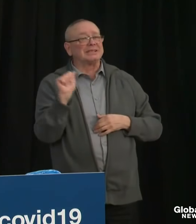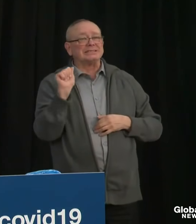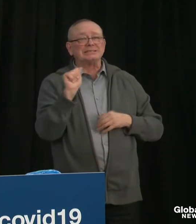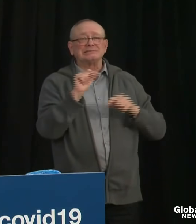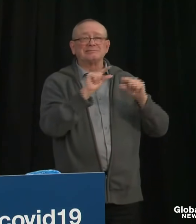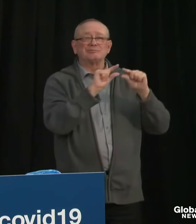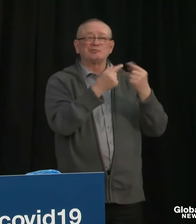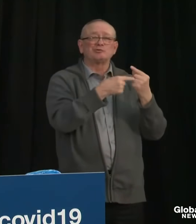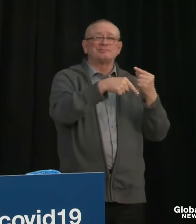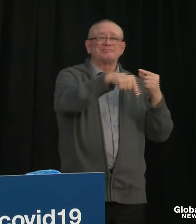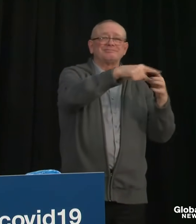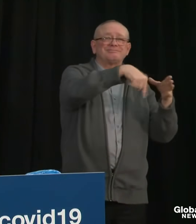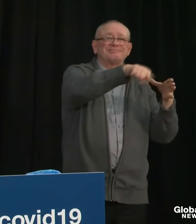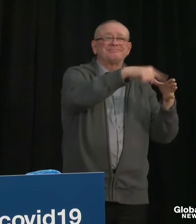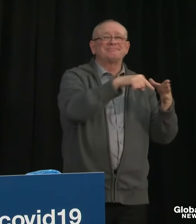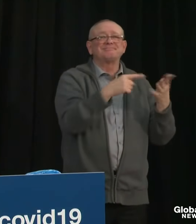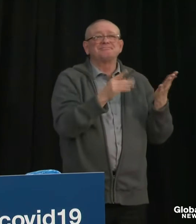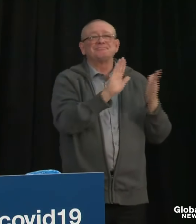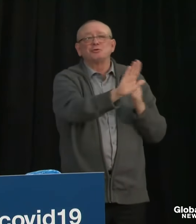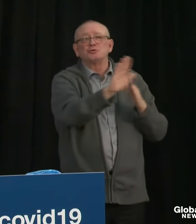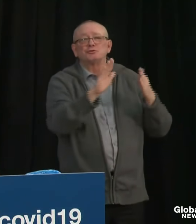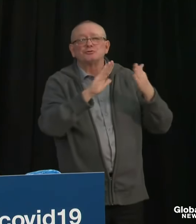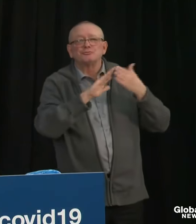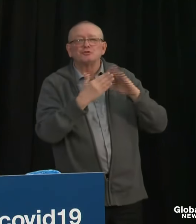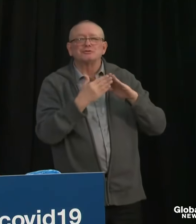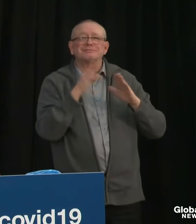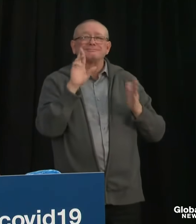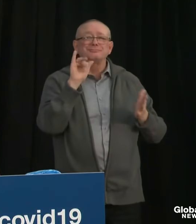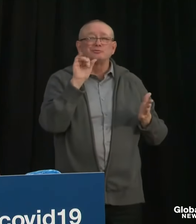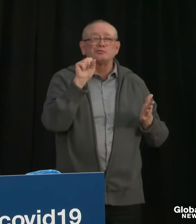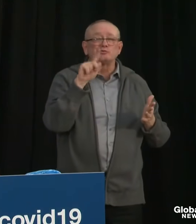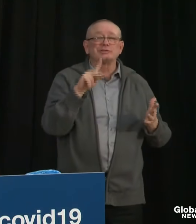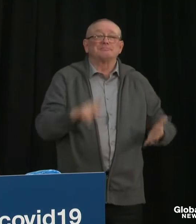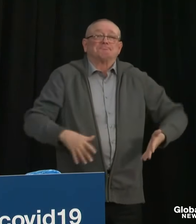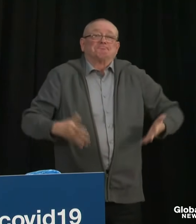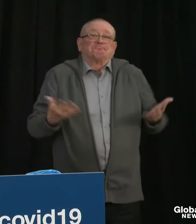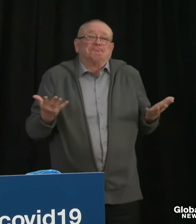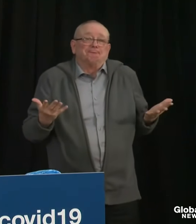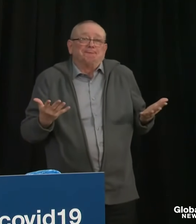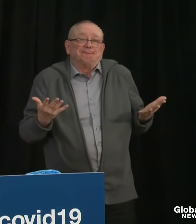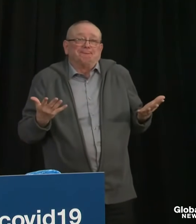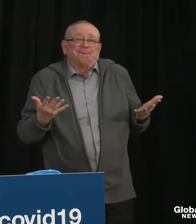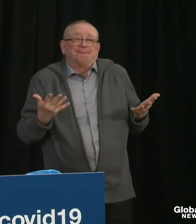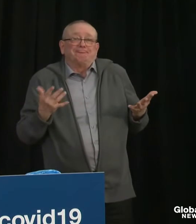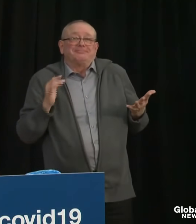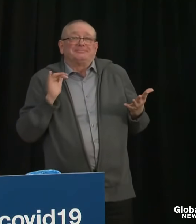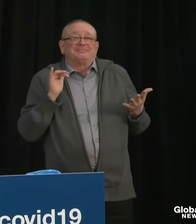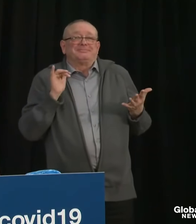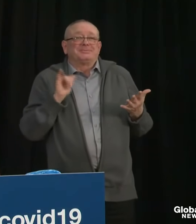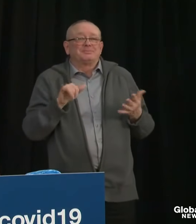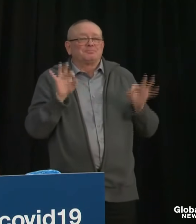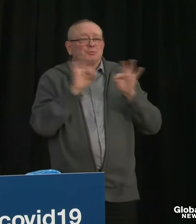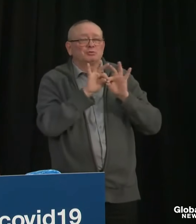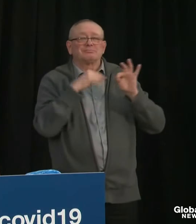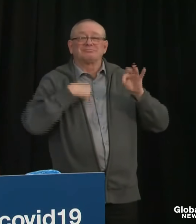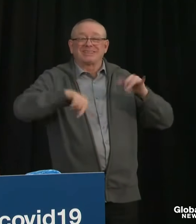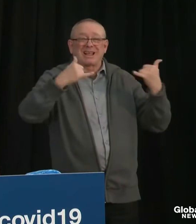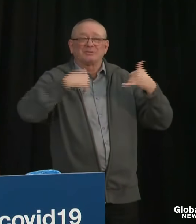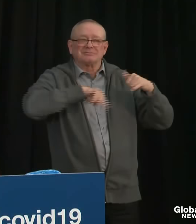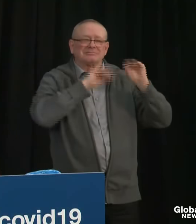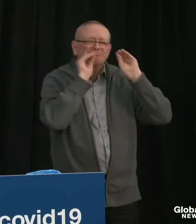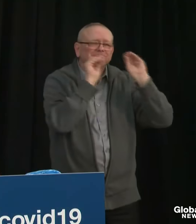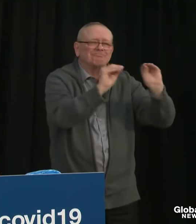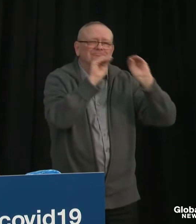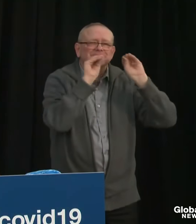risk, we of course start with education. We start with offering support. That's always how